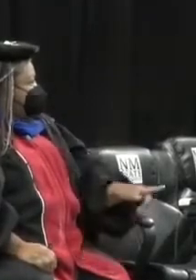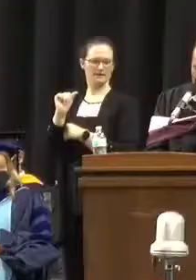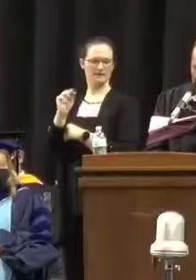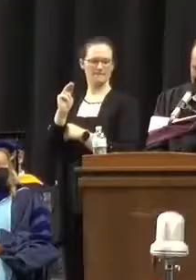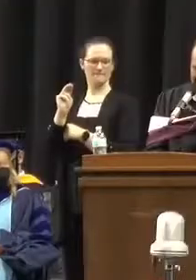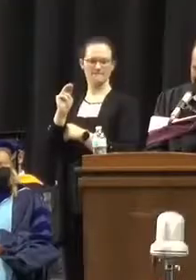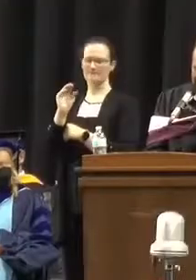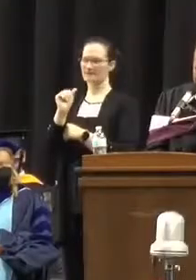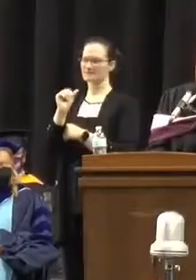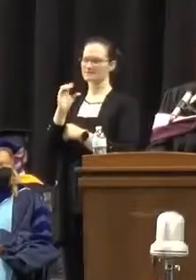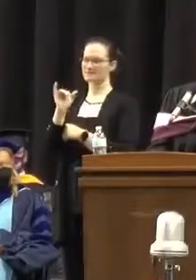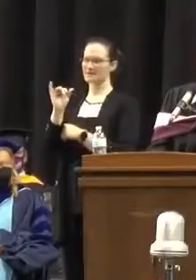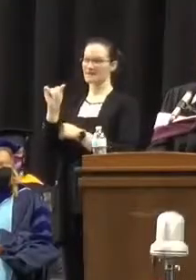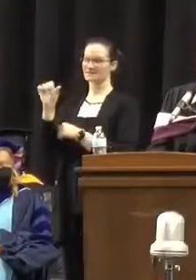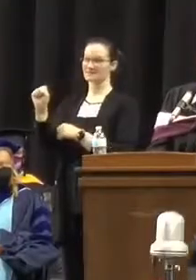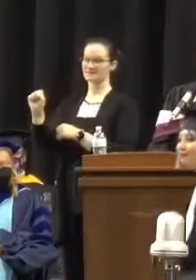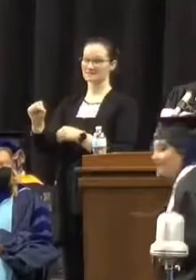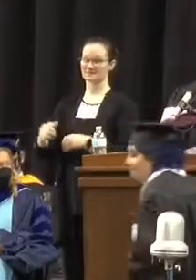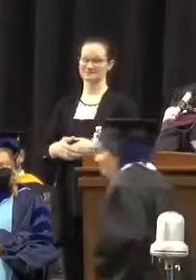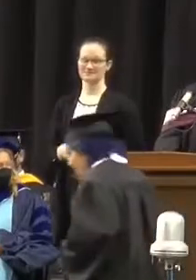Bianca Macias.